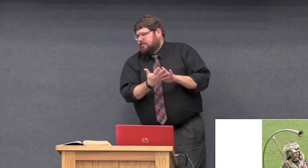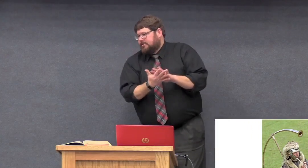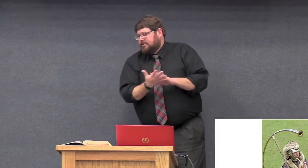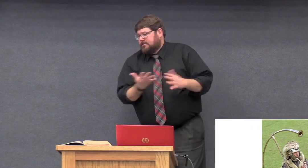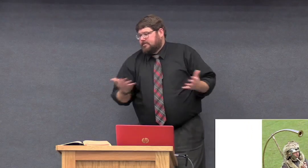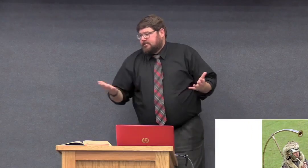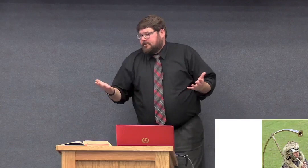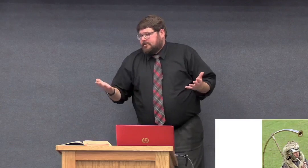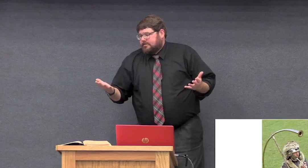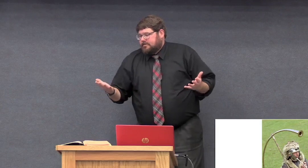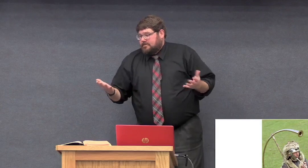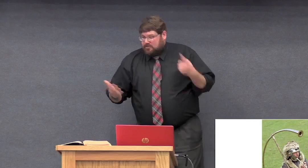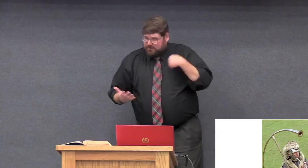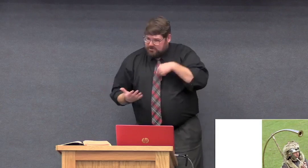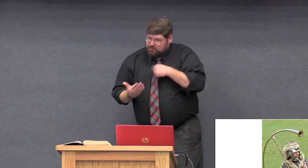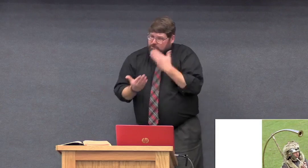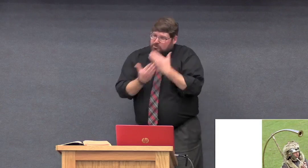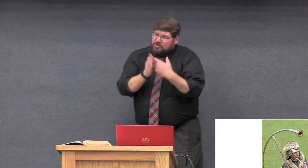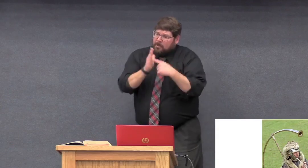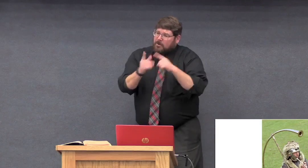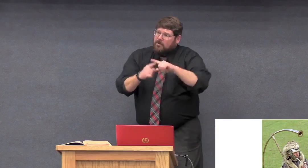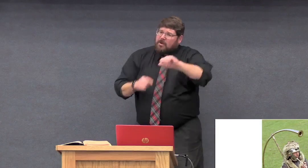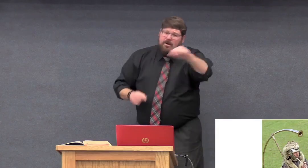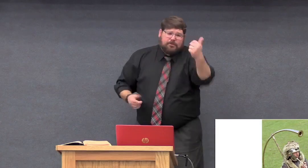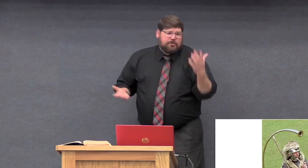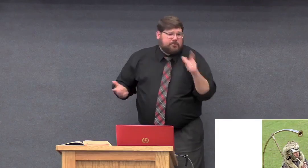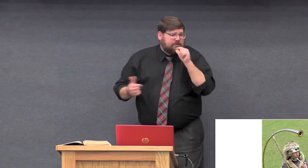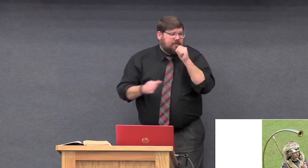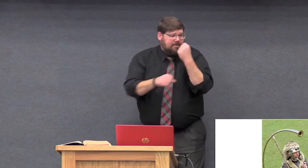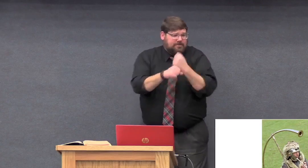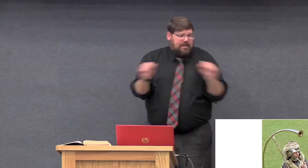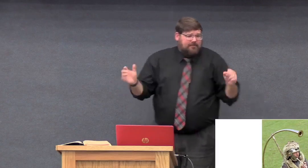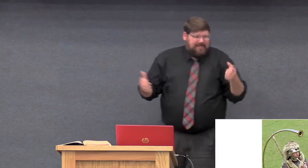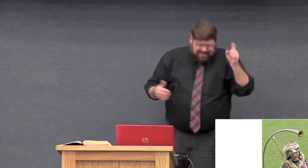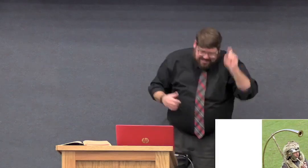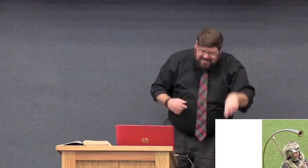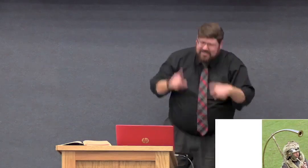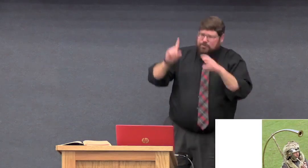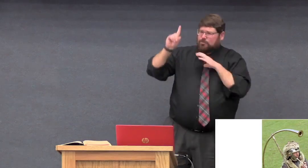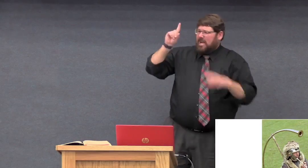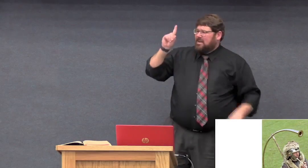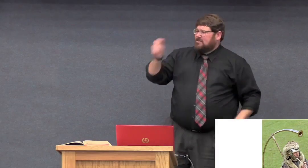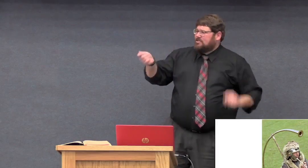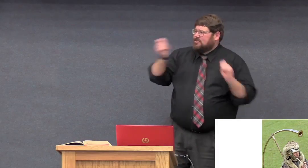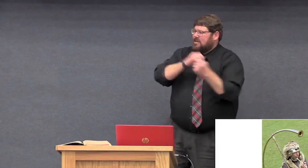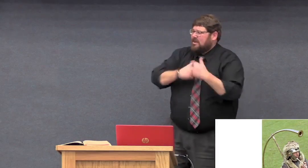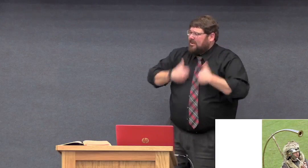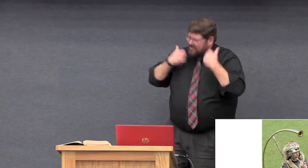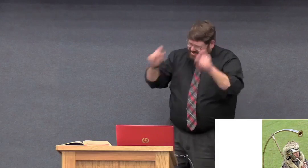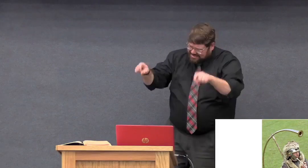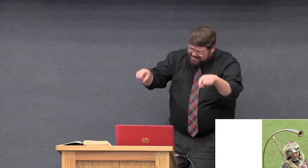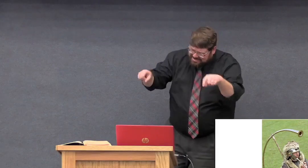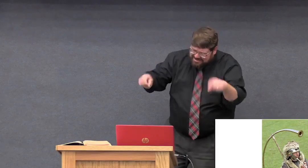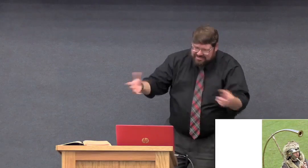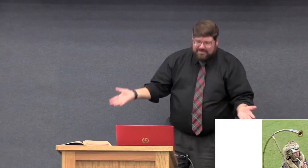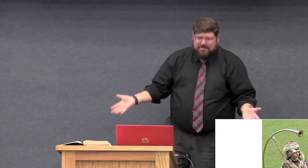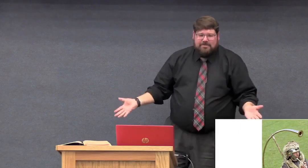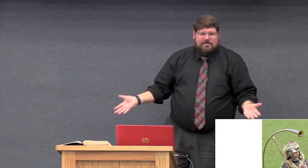Is your message being sent out clearly or obscurely? Which is it? Are you telling people of